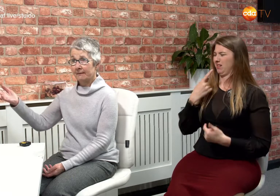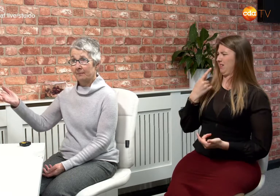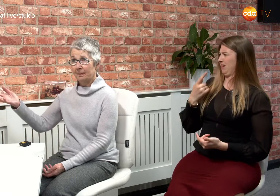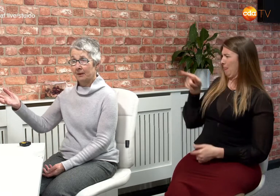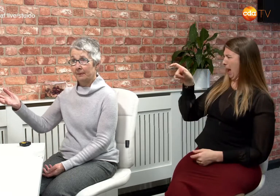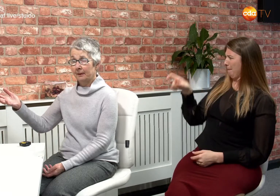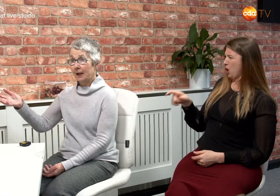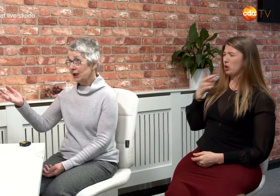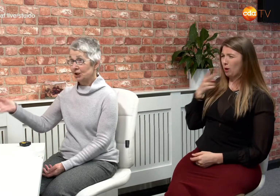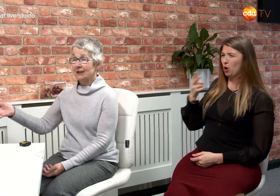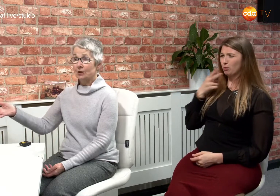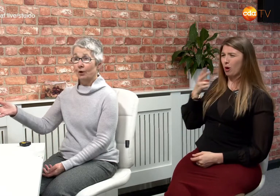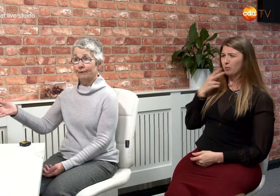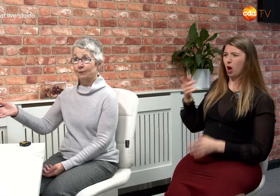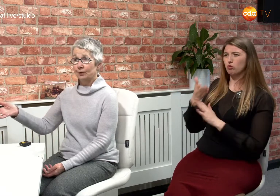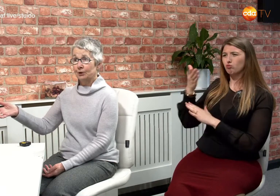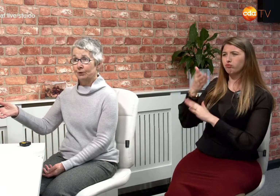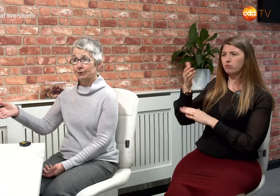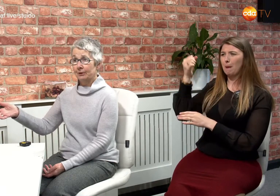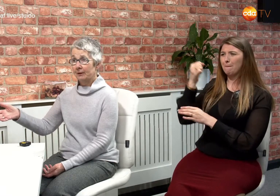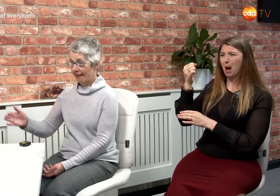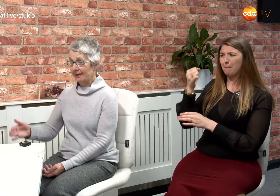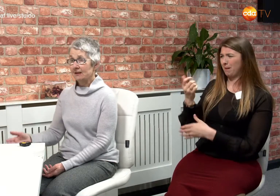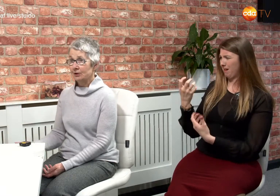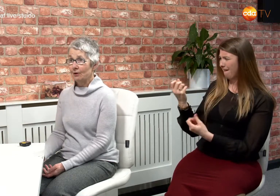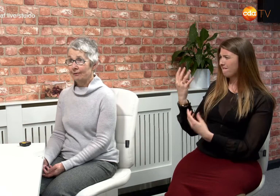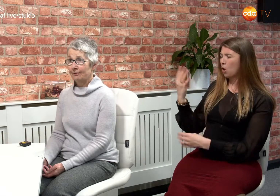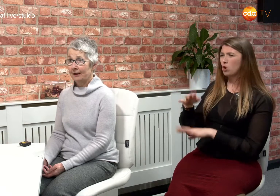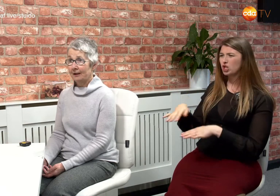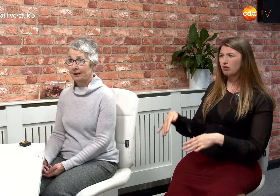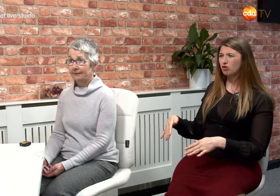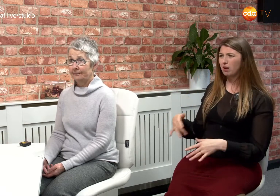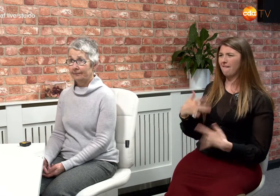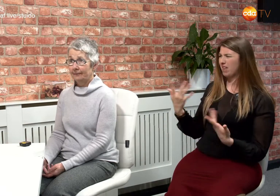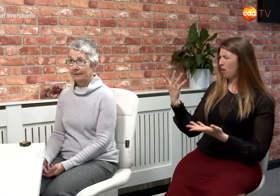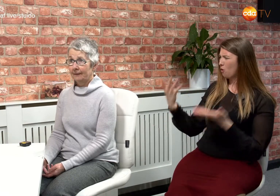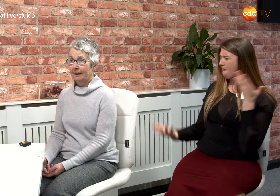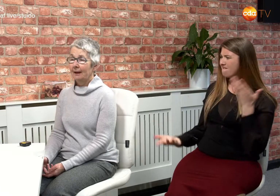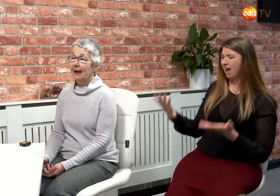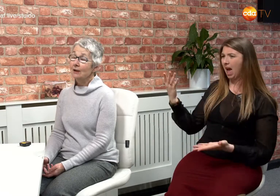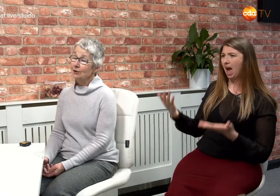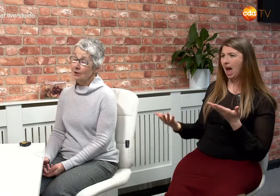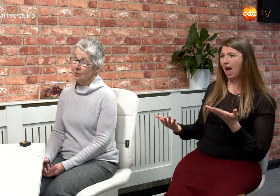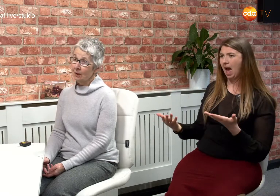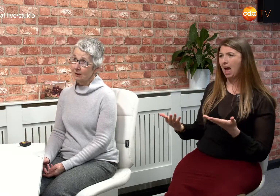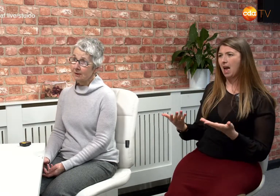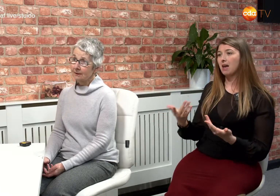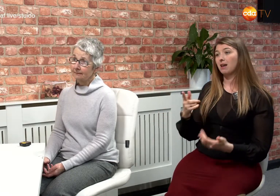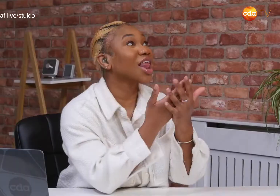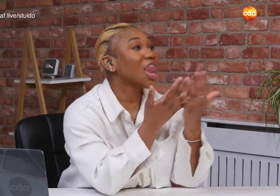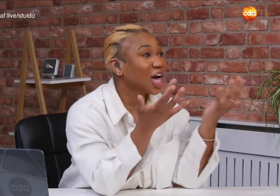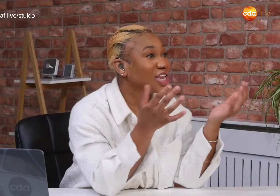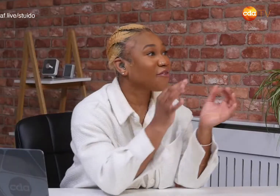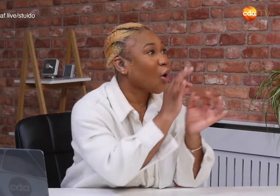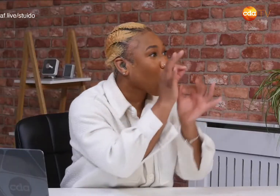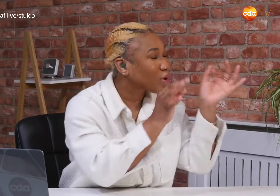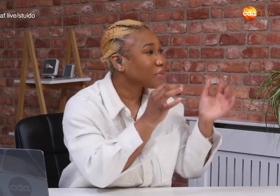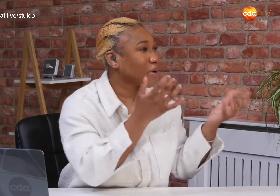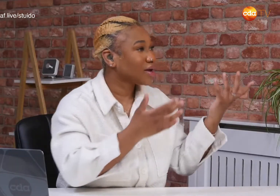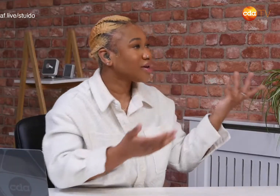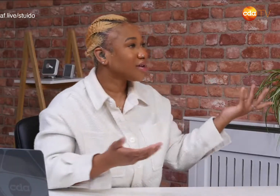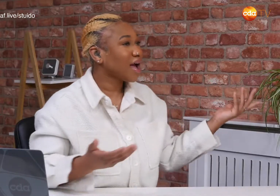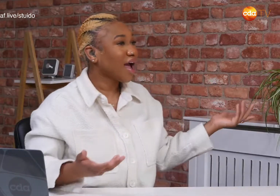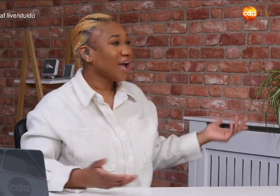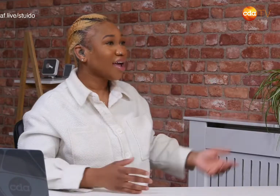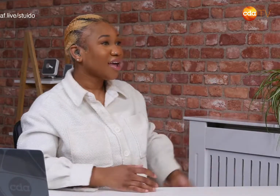is always in the pub, and she's got 4 children. That's not fair. And you know what? That's absolutely